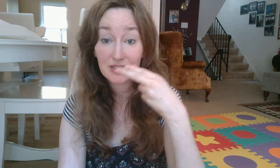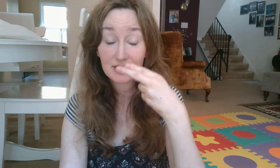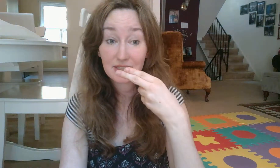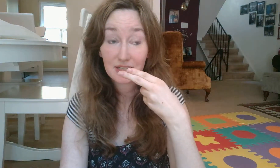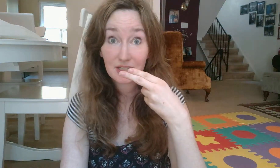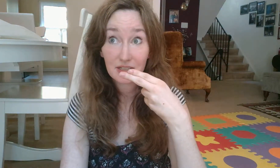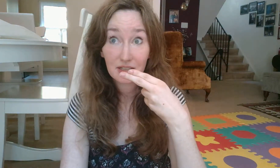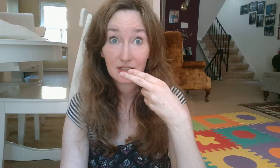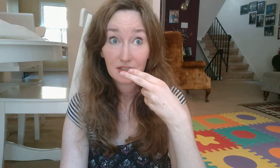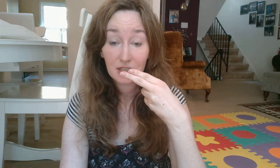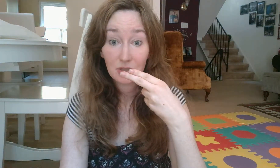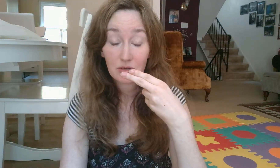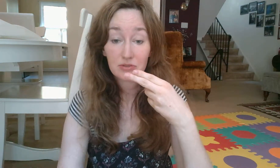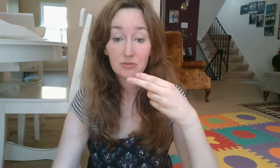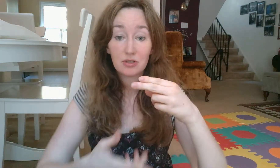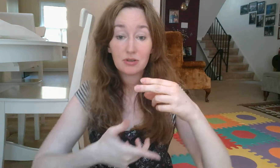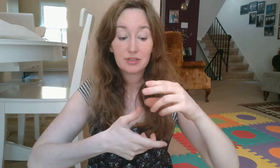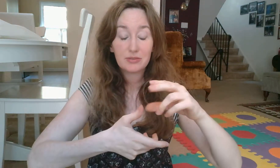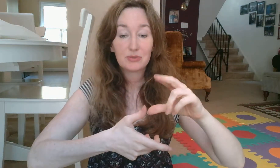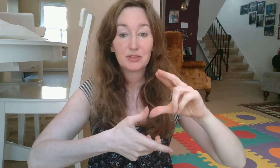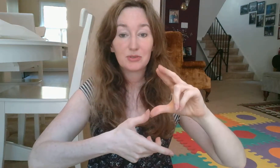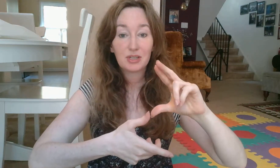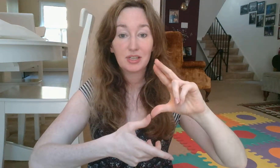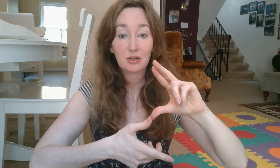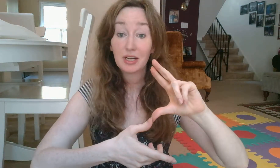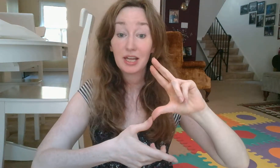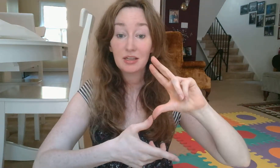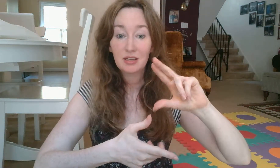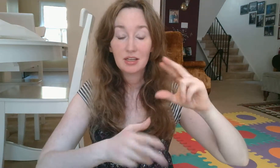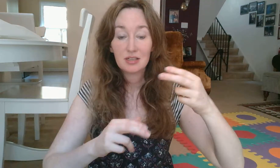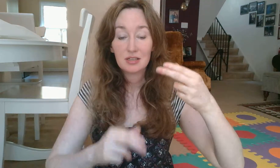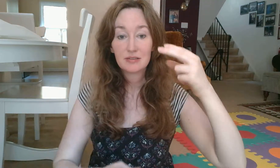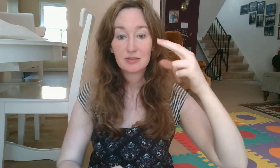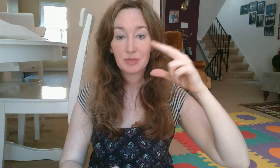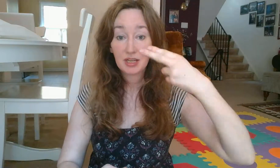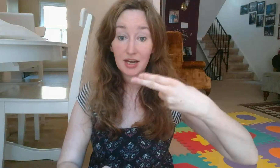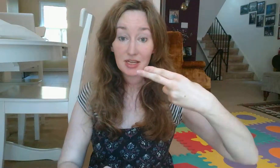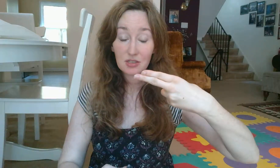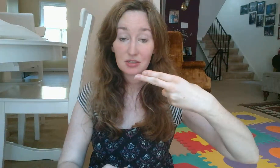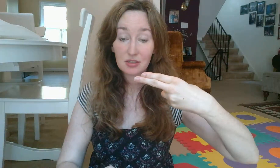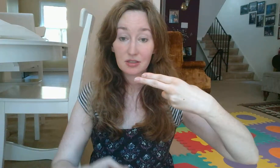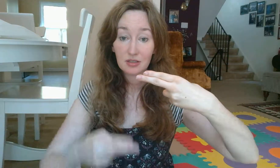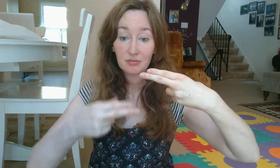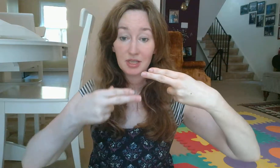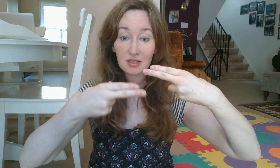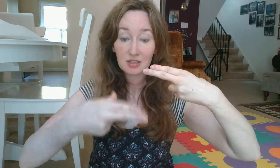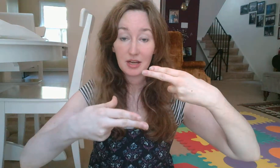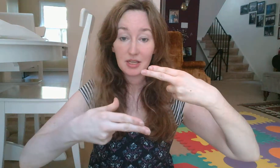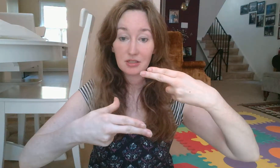face. You also know, now this one's a little tricky, hurricane. So make an H, make another